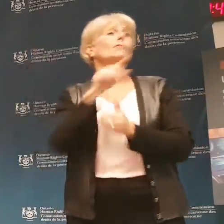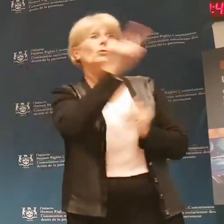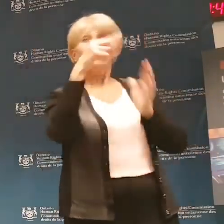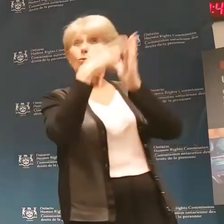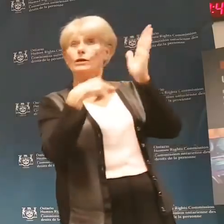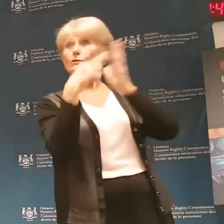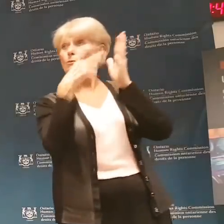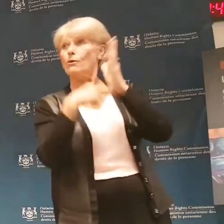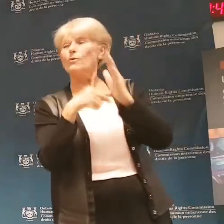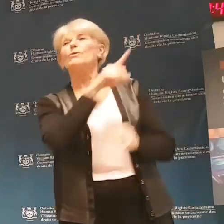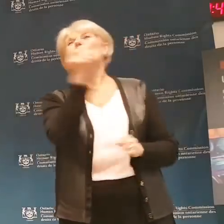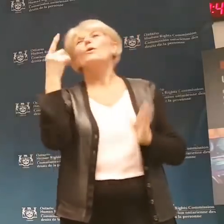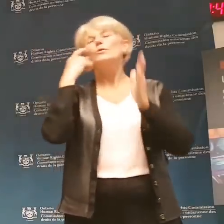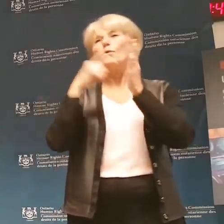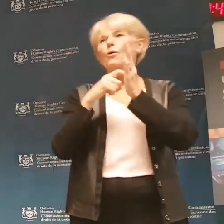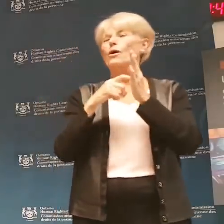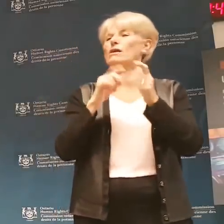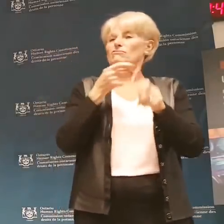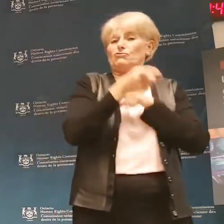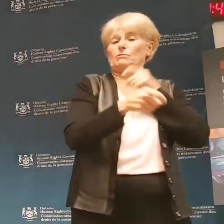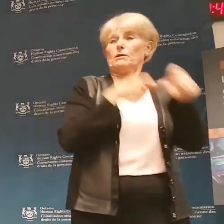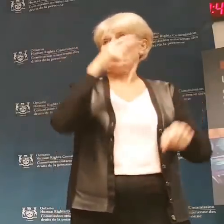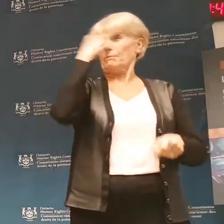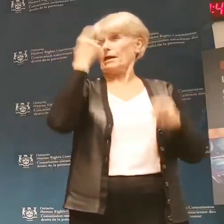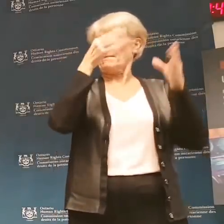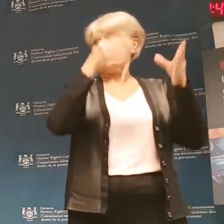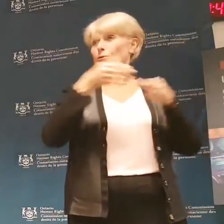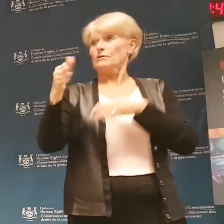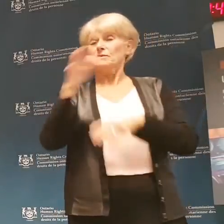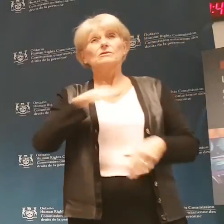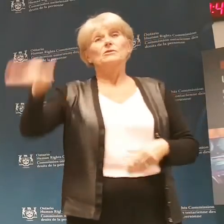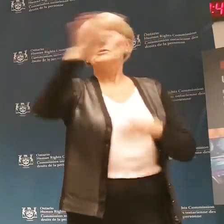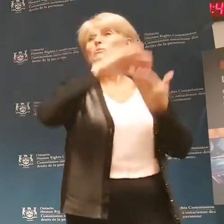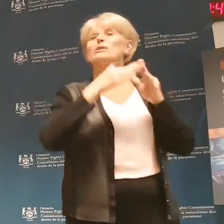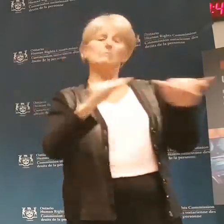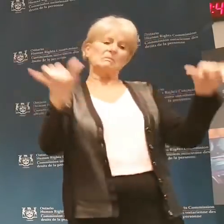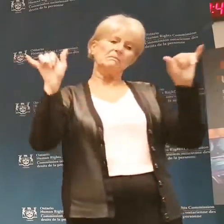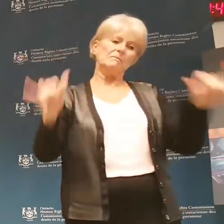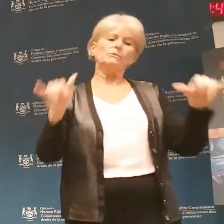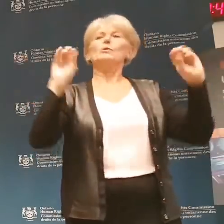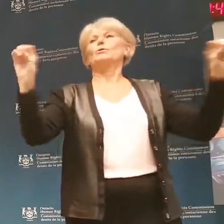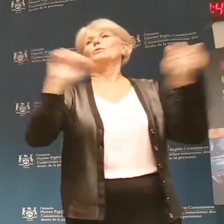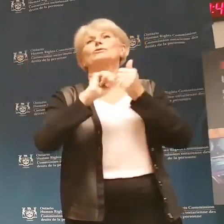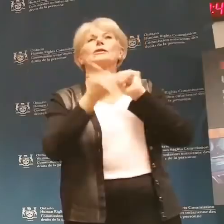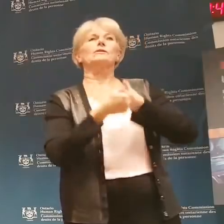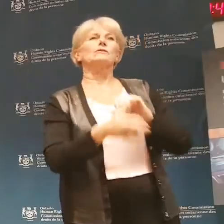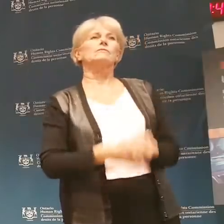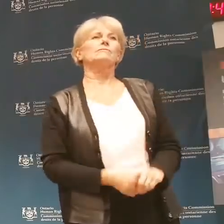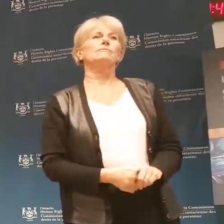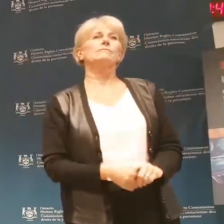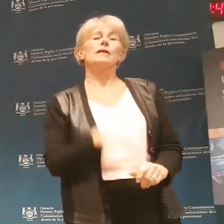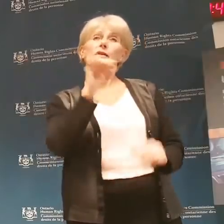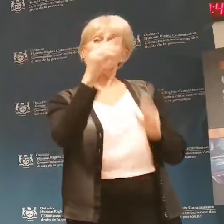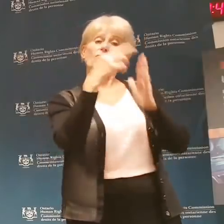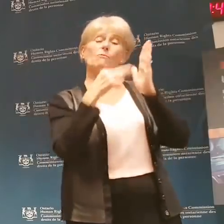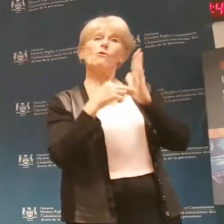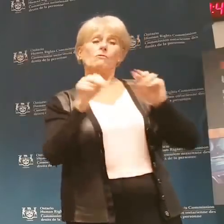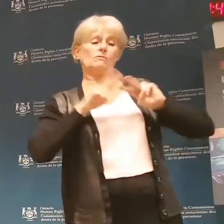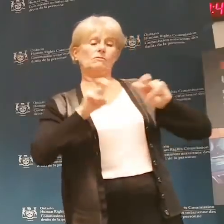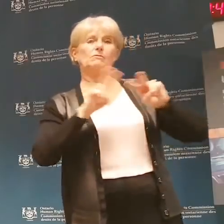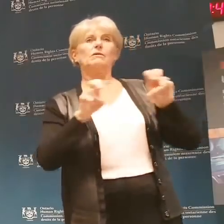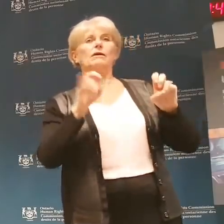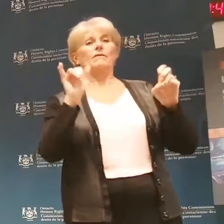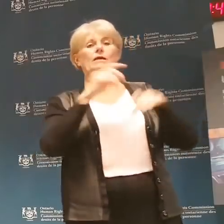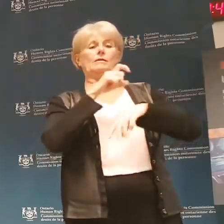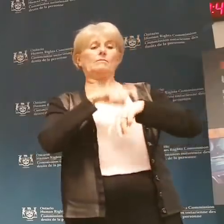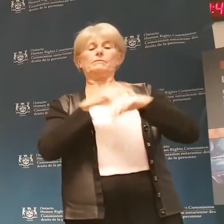notice that the treatment of black persons in our community have not changed. This report looks at the